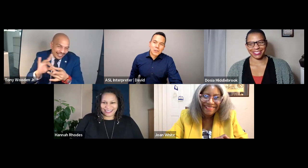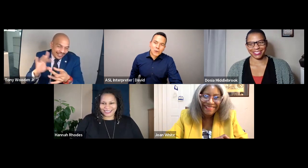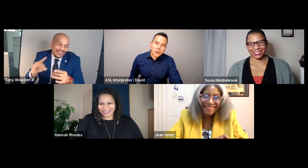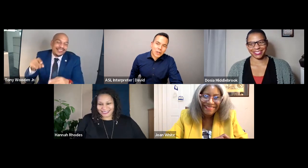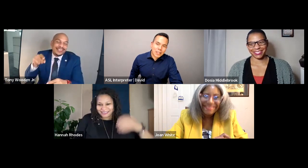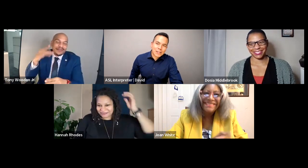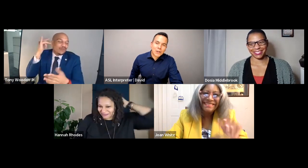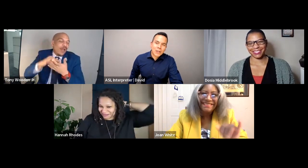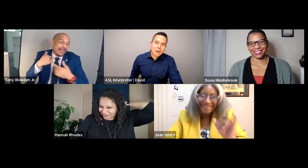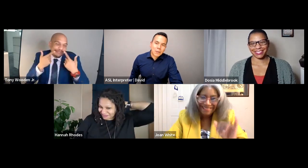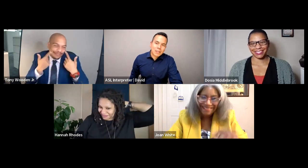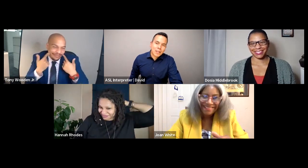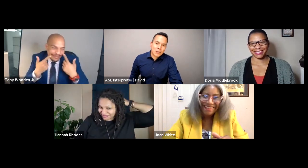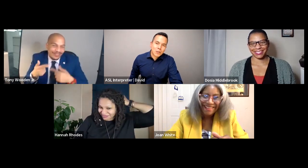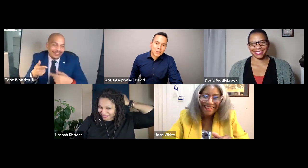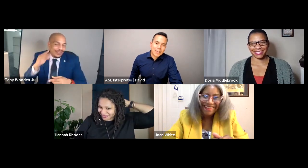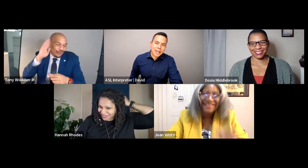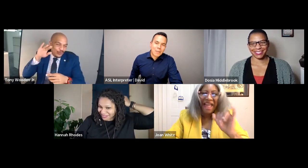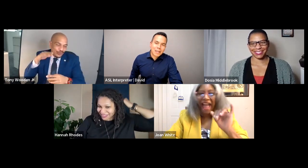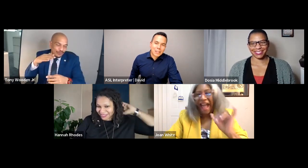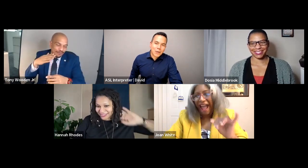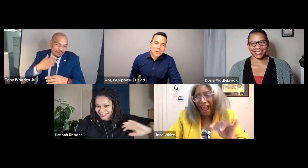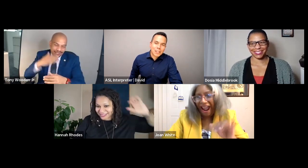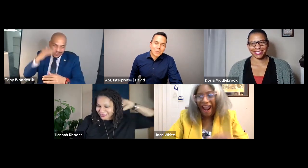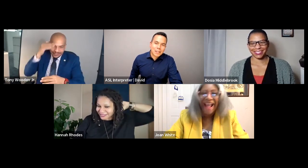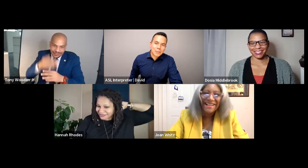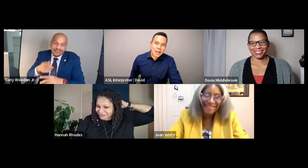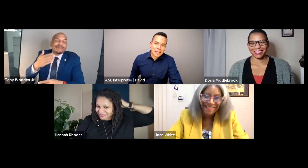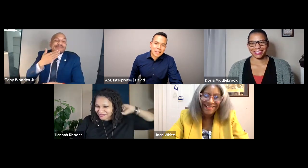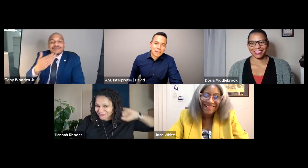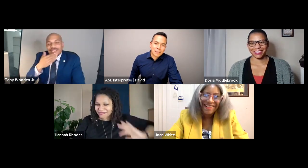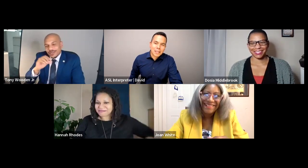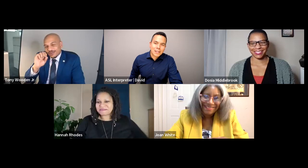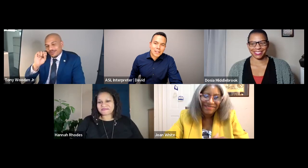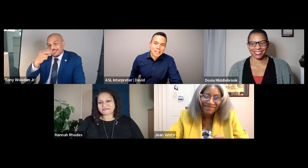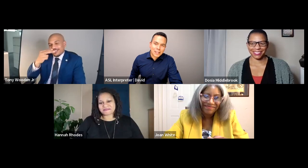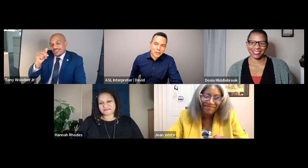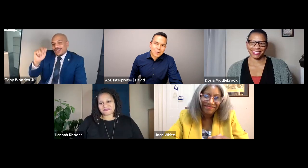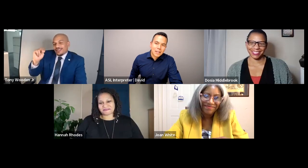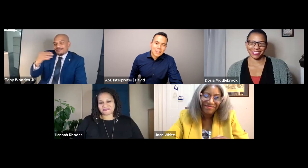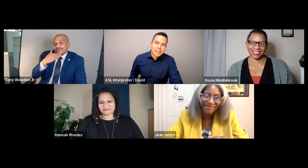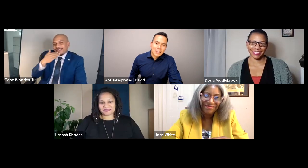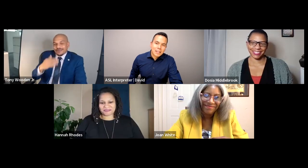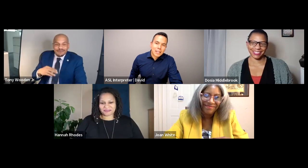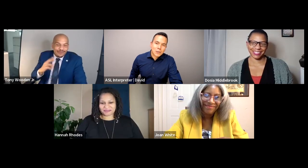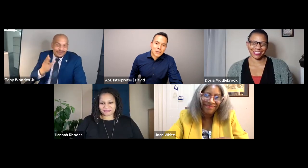So for the audience to know, that was my son who just made a comment. That's why you see me smiling and laughing. My son is here. Thank you,